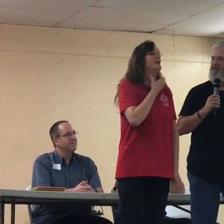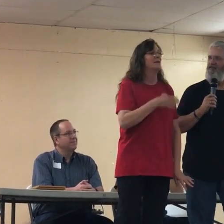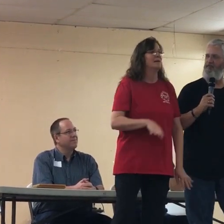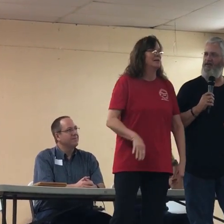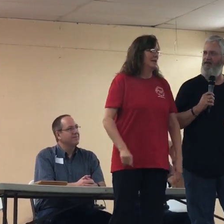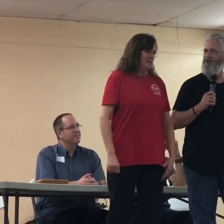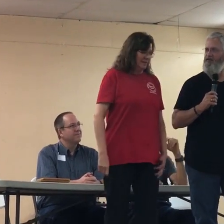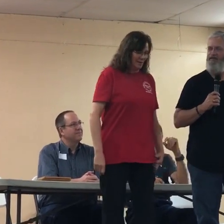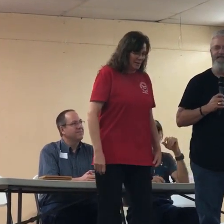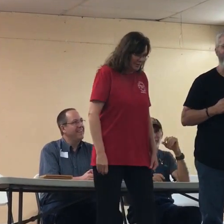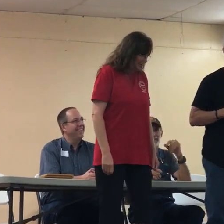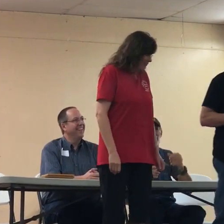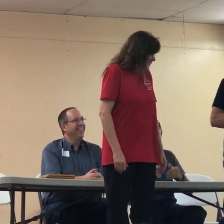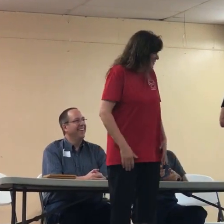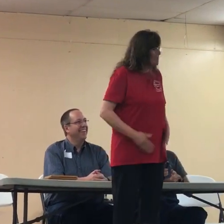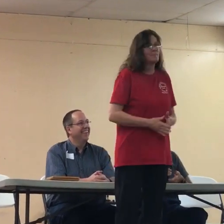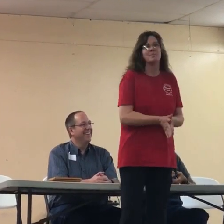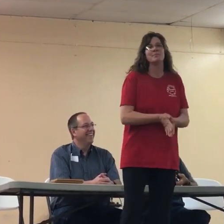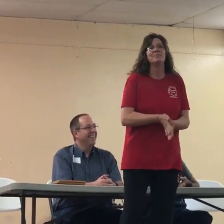Your heart's being languid.